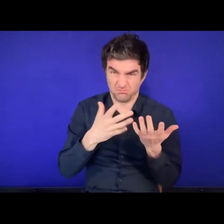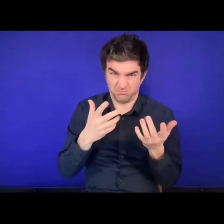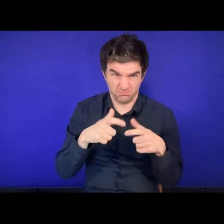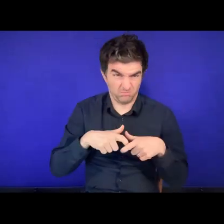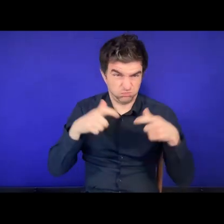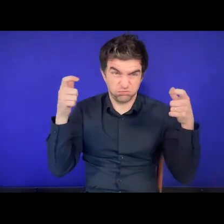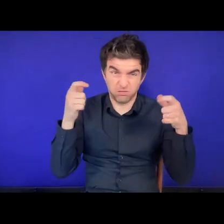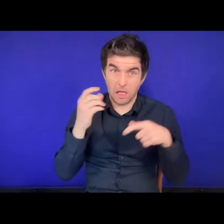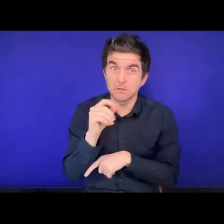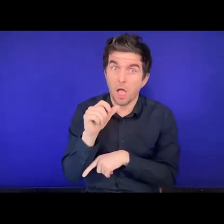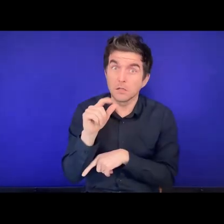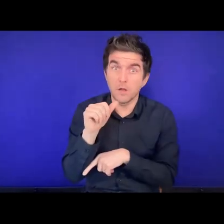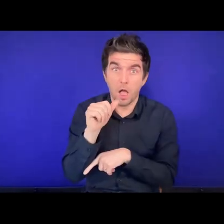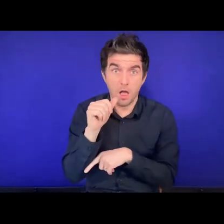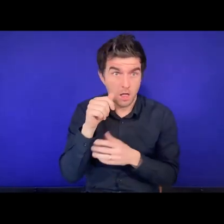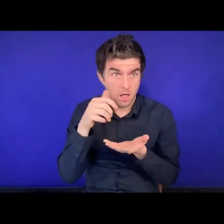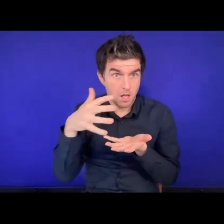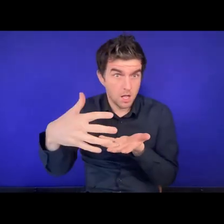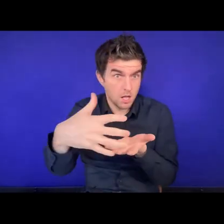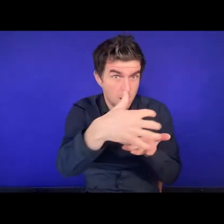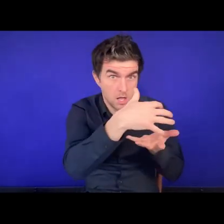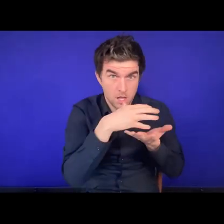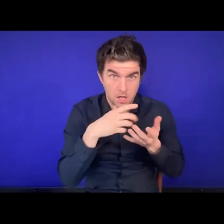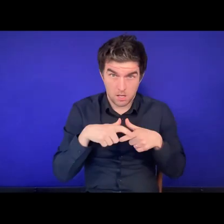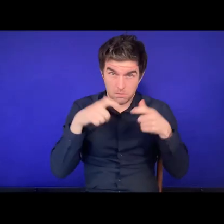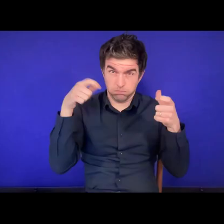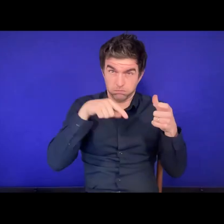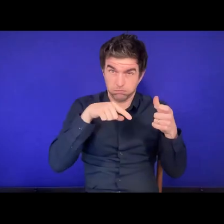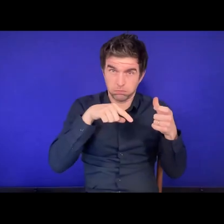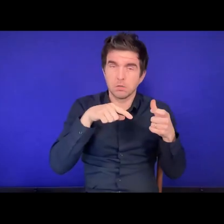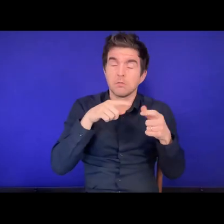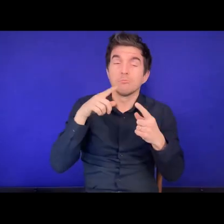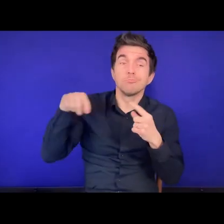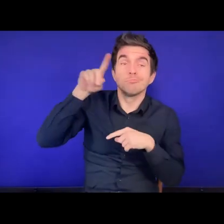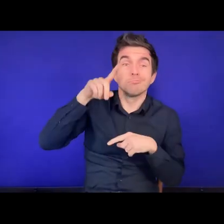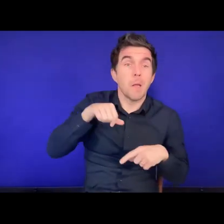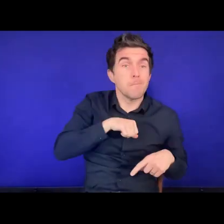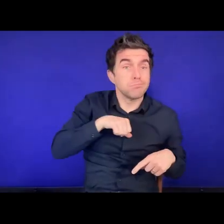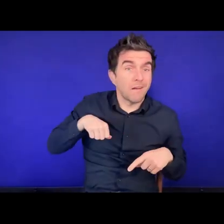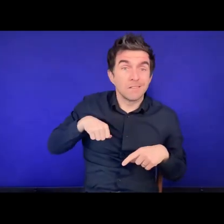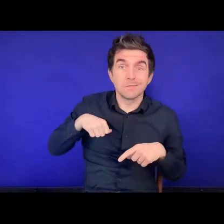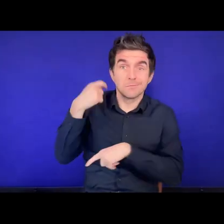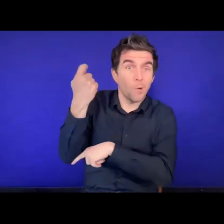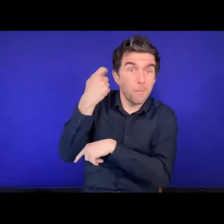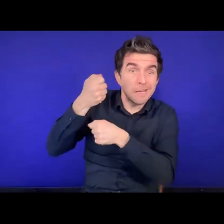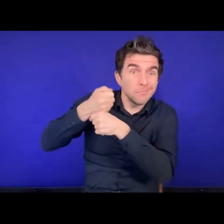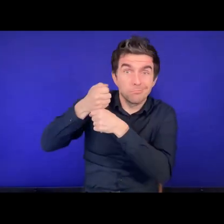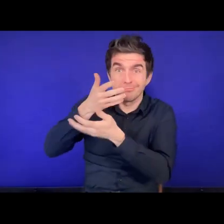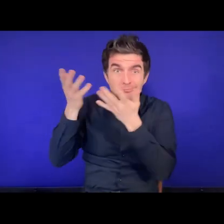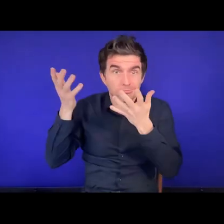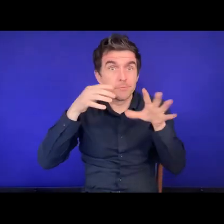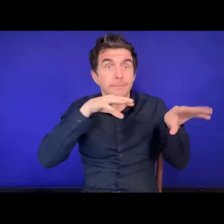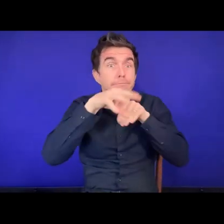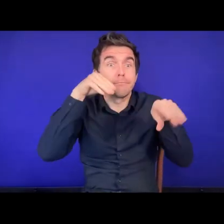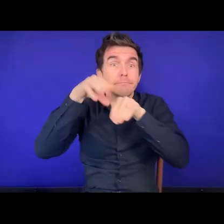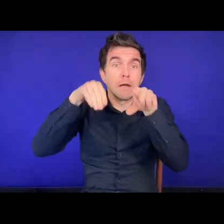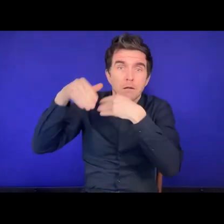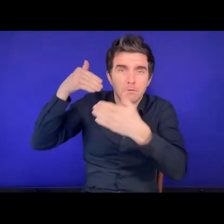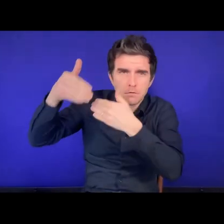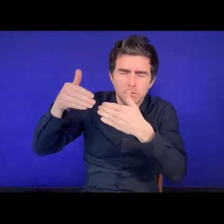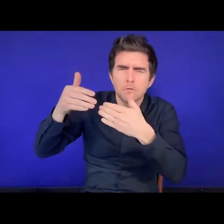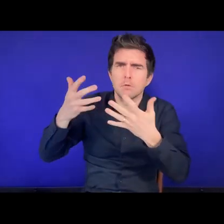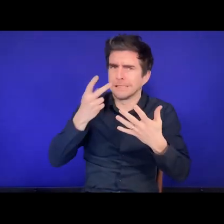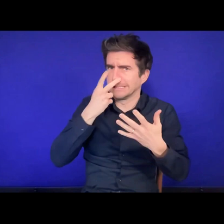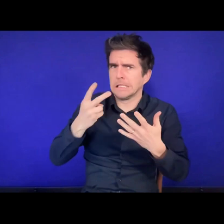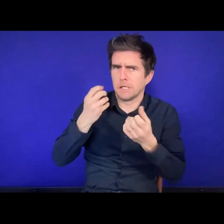some cases integrated into official statistics. So I think it's also a question of giving these communities and citizens agency so that